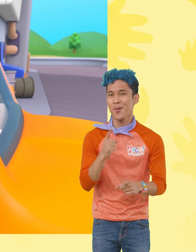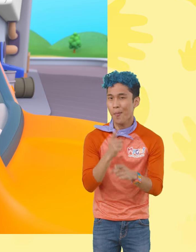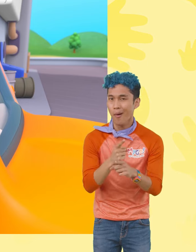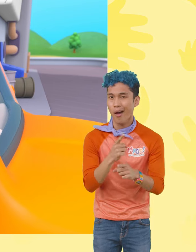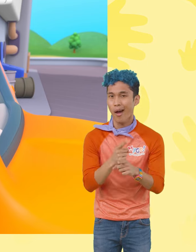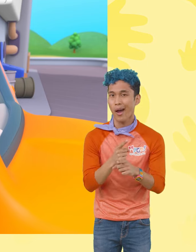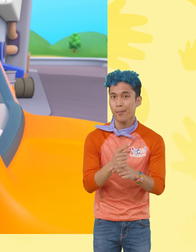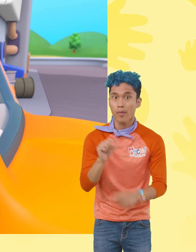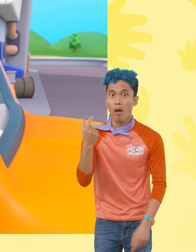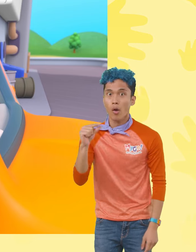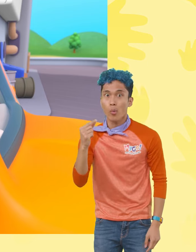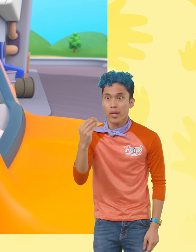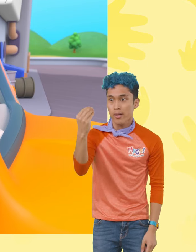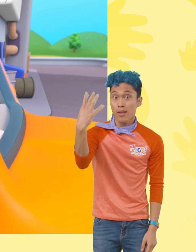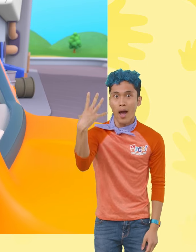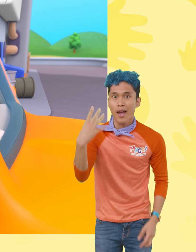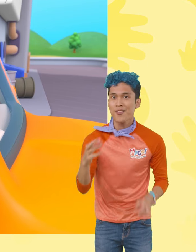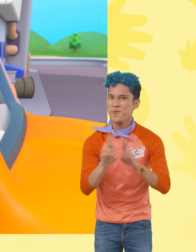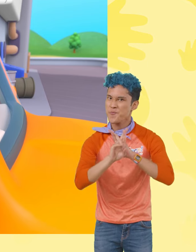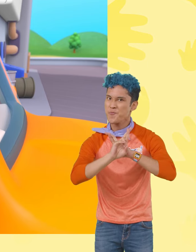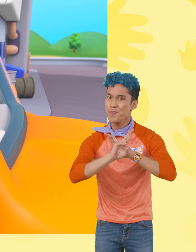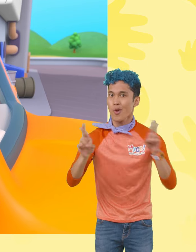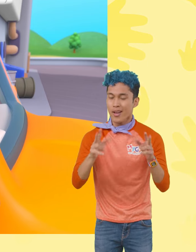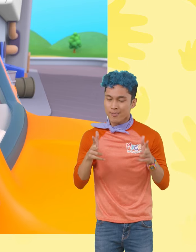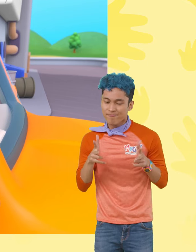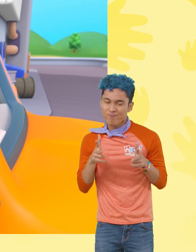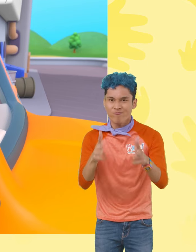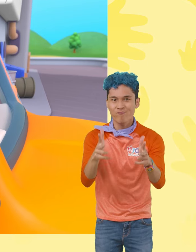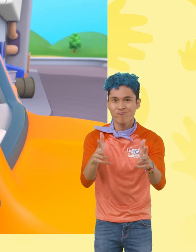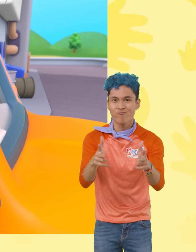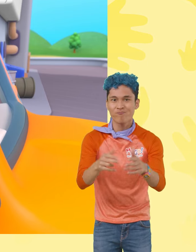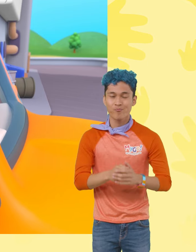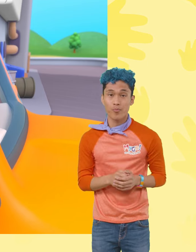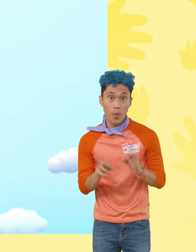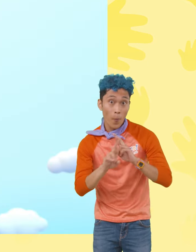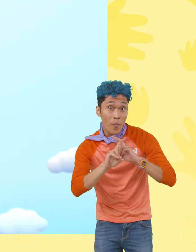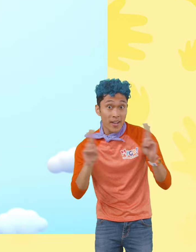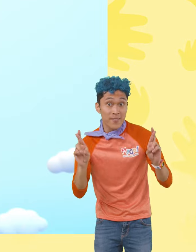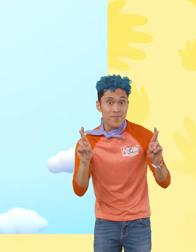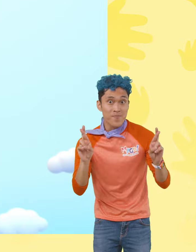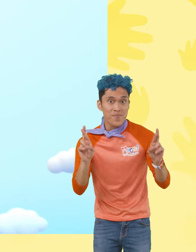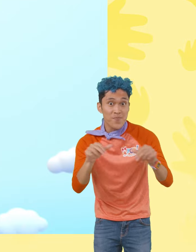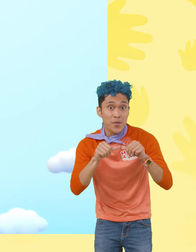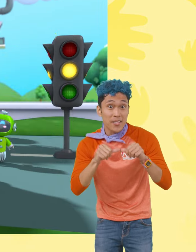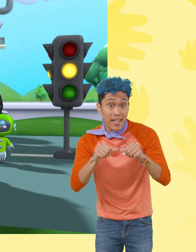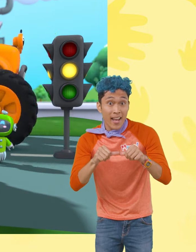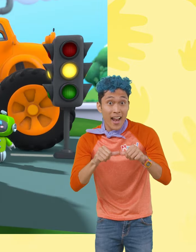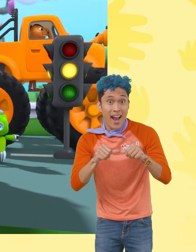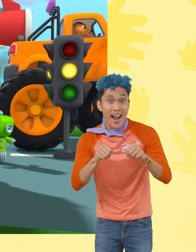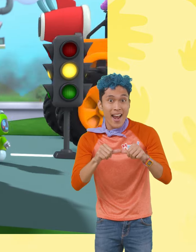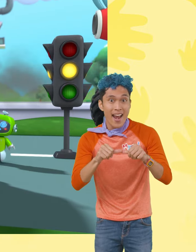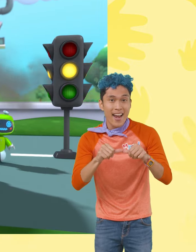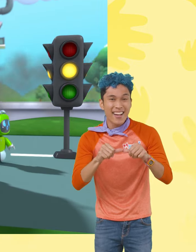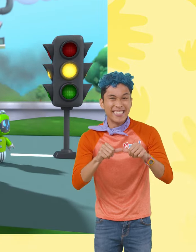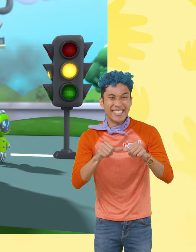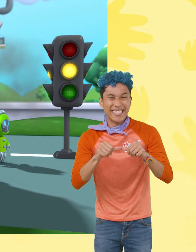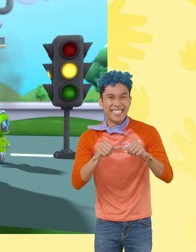Gecko. The race starts when the light turns green. Ready? Steady?